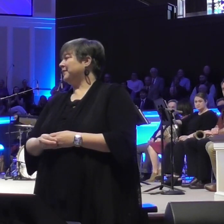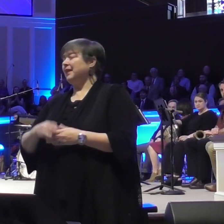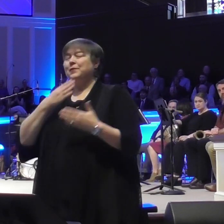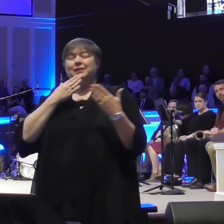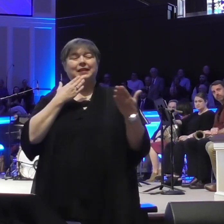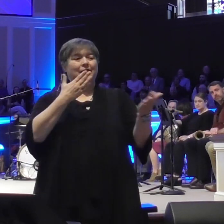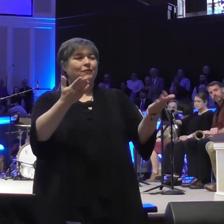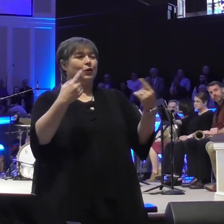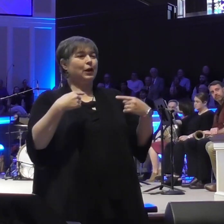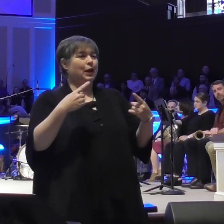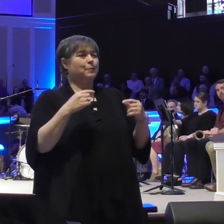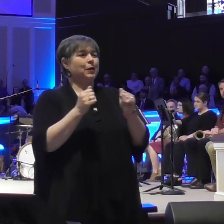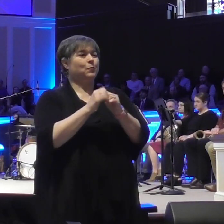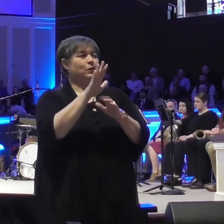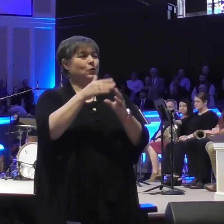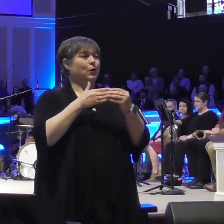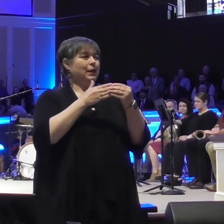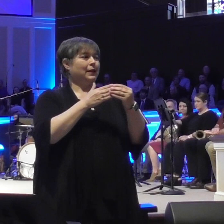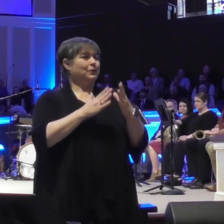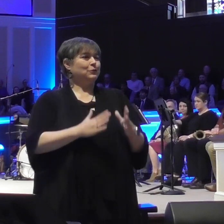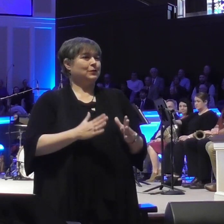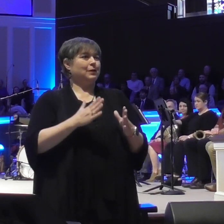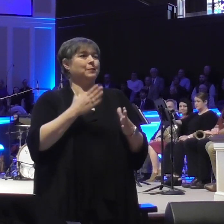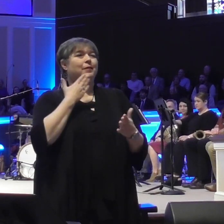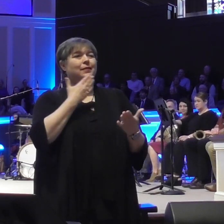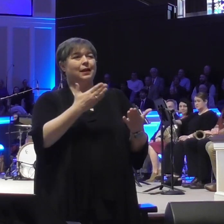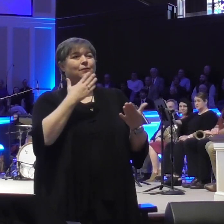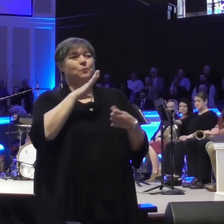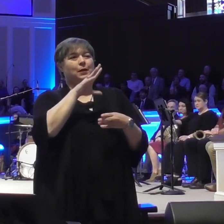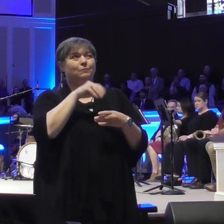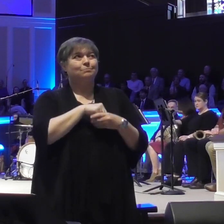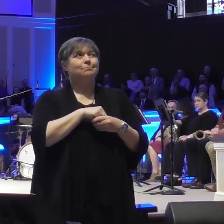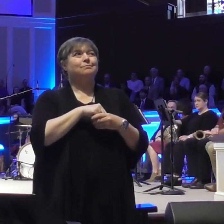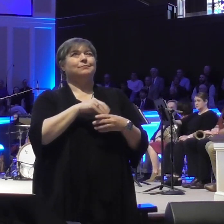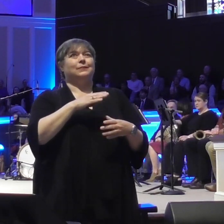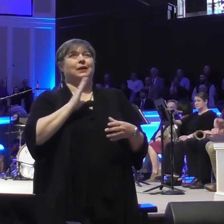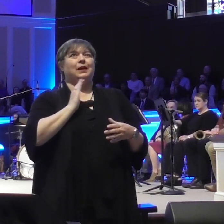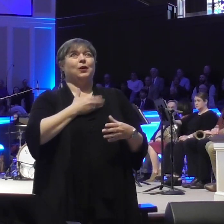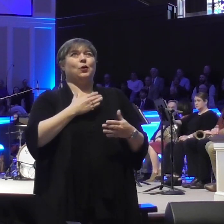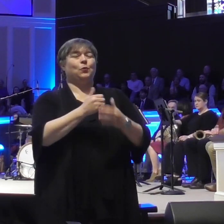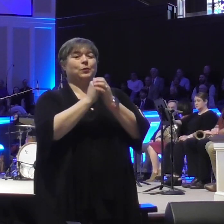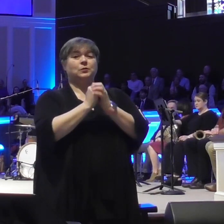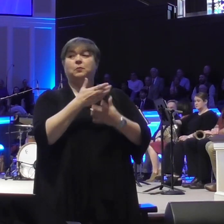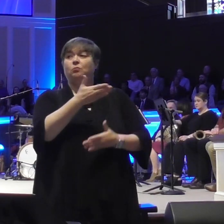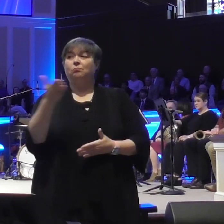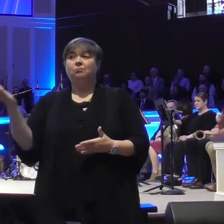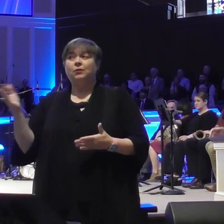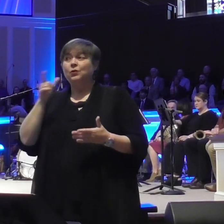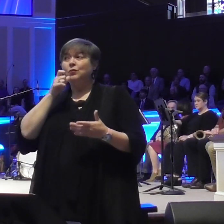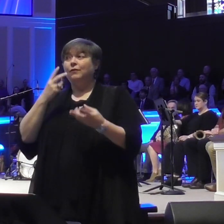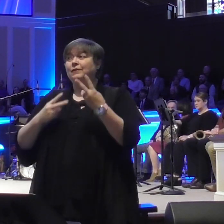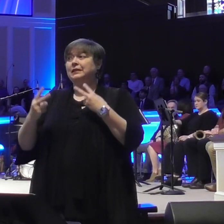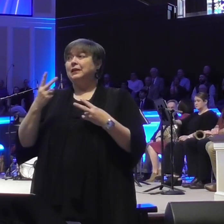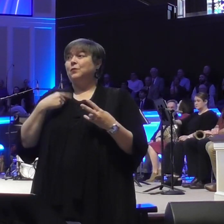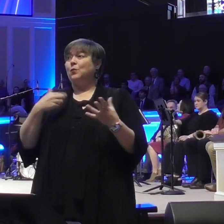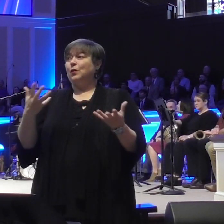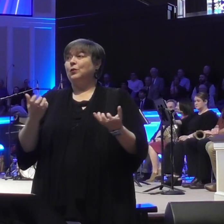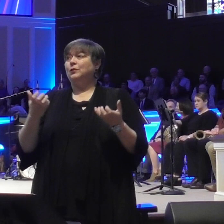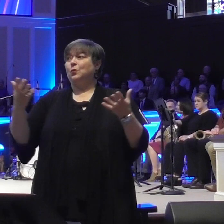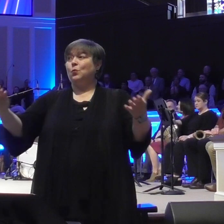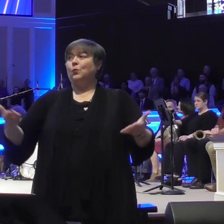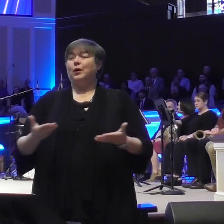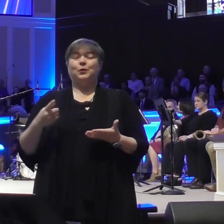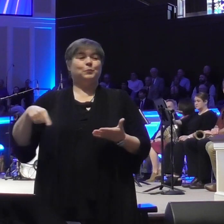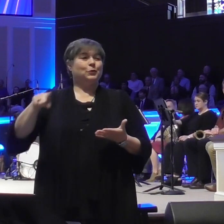you for coming, along with your leadership. Thank you for being a part of our worship today. For those of you who are visiting with us today, we also want to welcome you to our